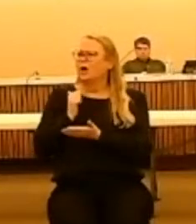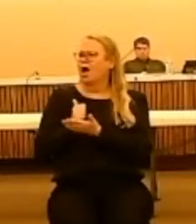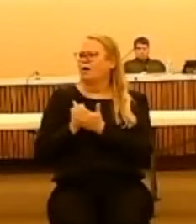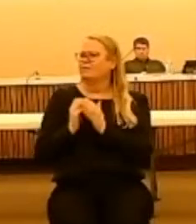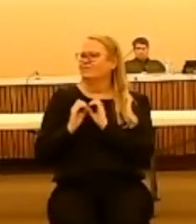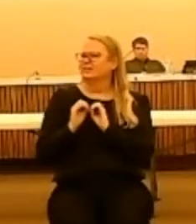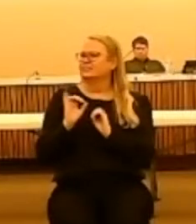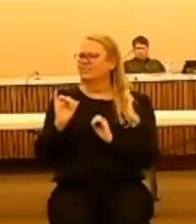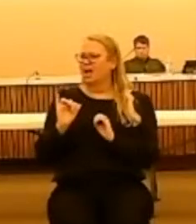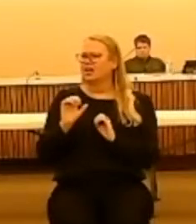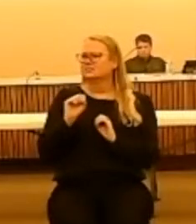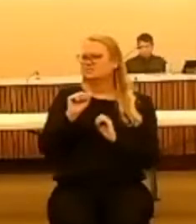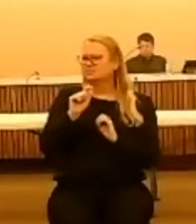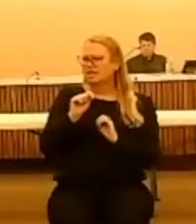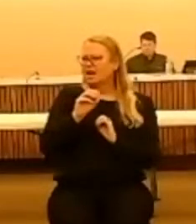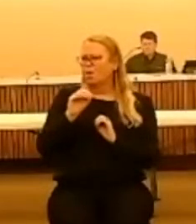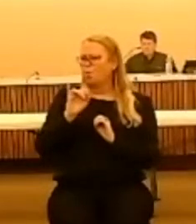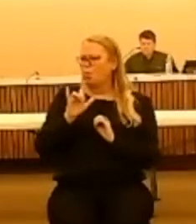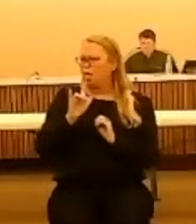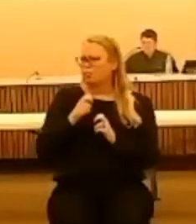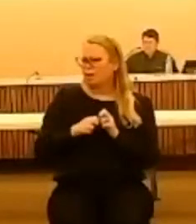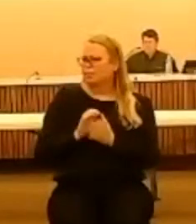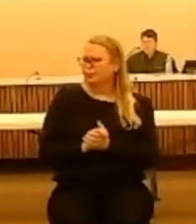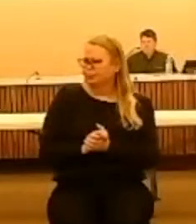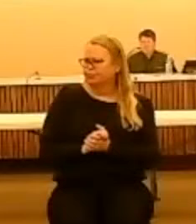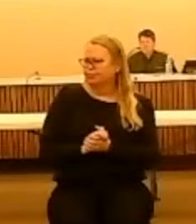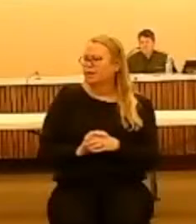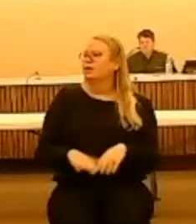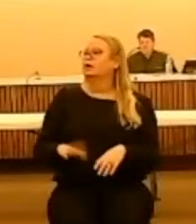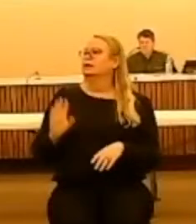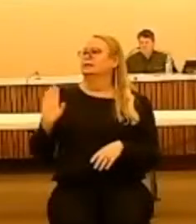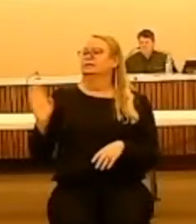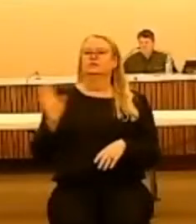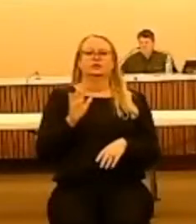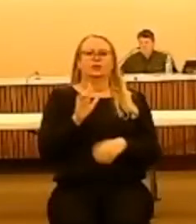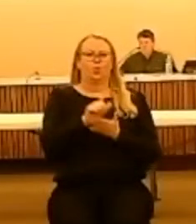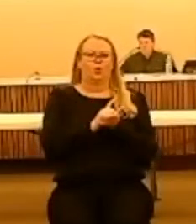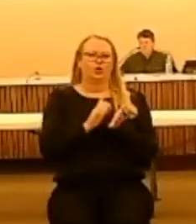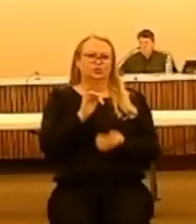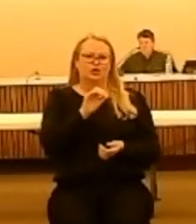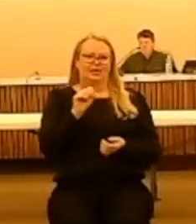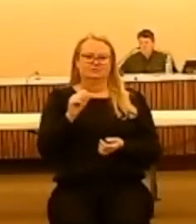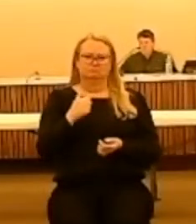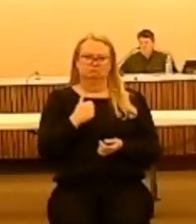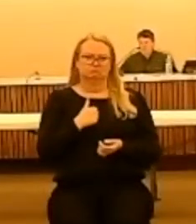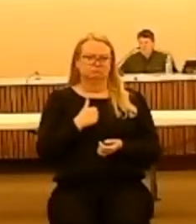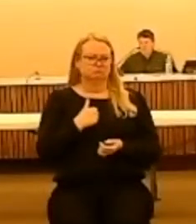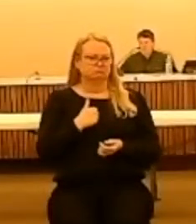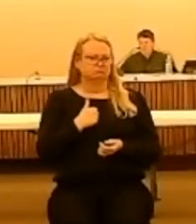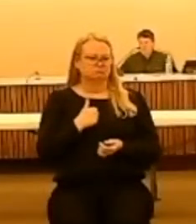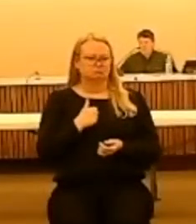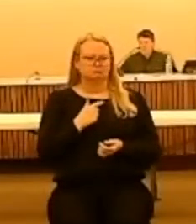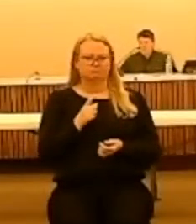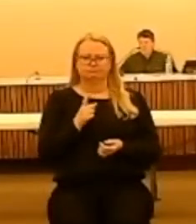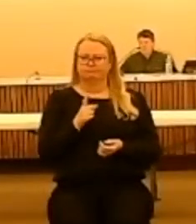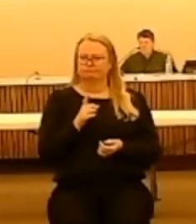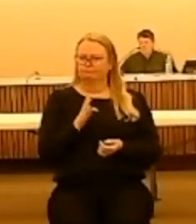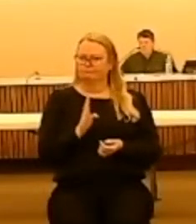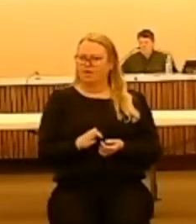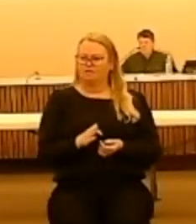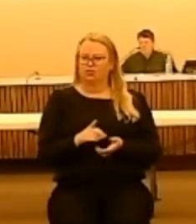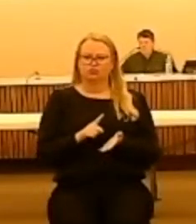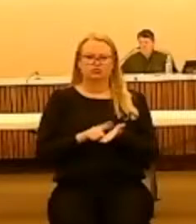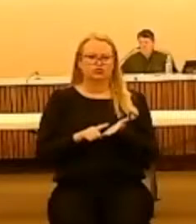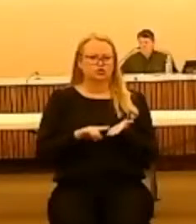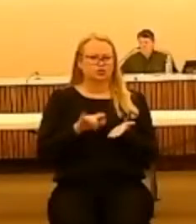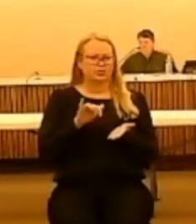I've personally never had a concern with new traffic being generated leading to an increase in road salt.